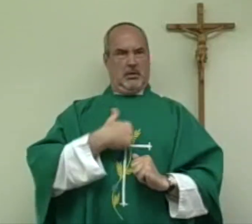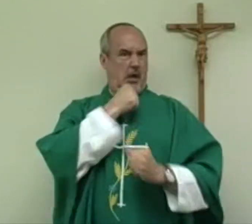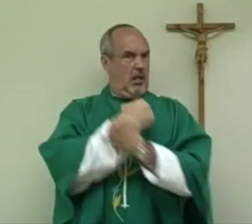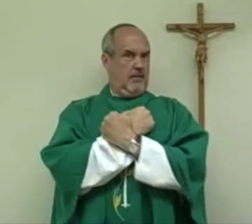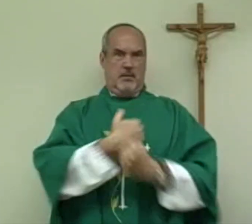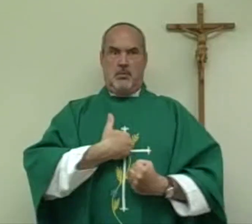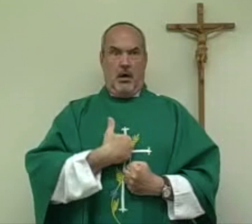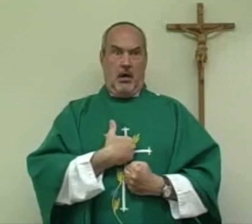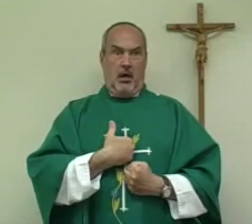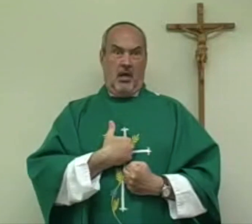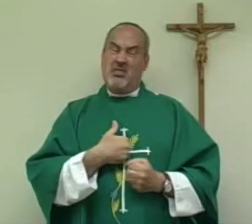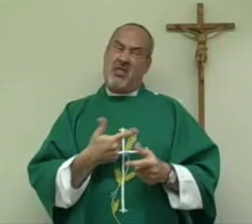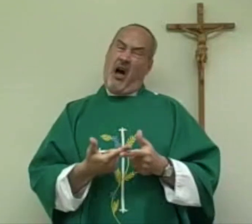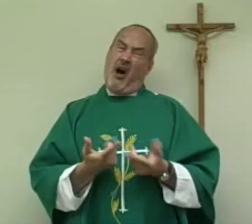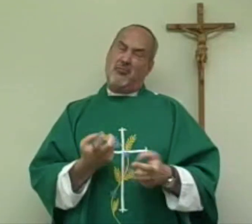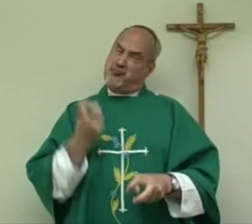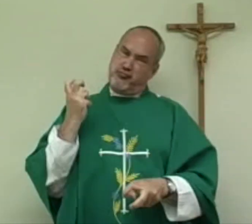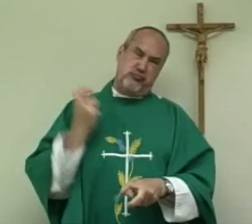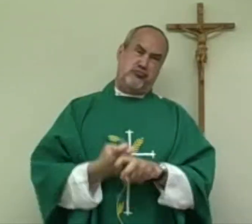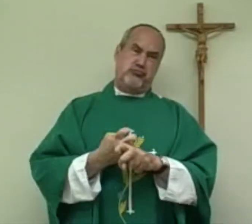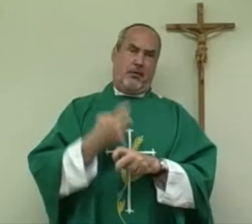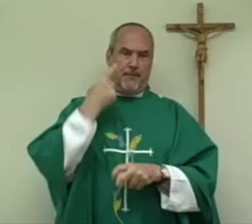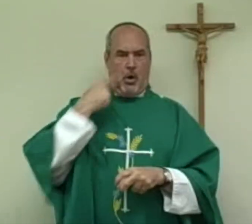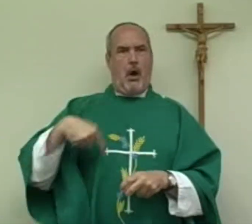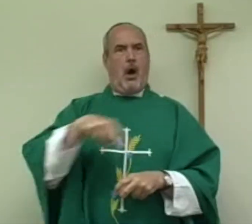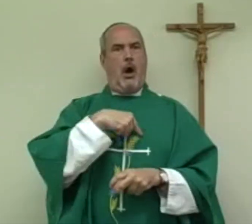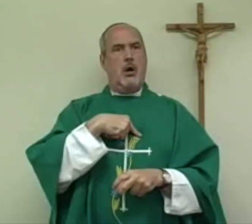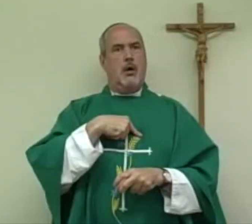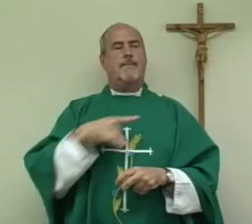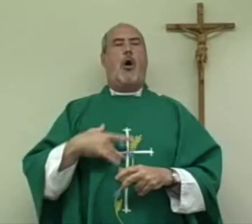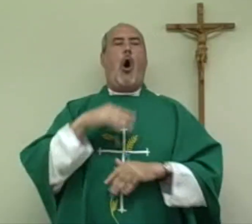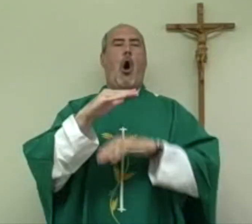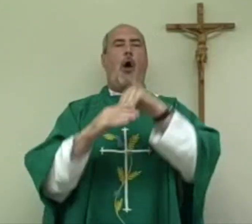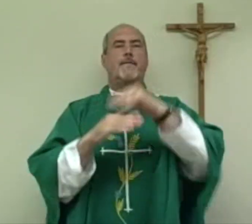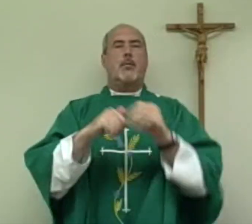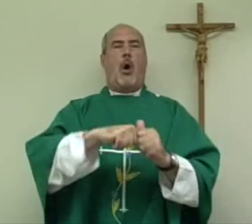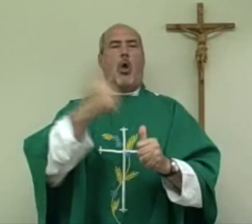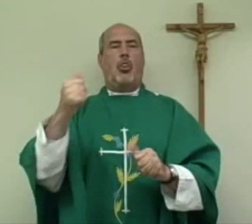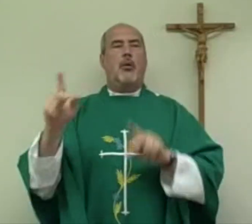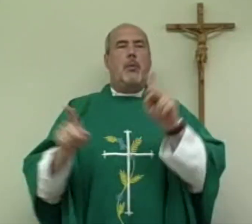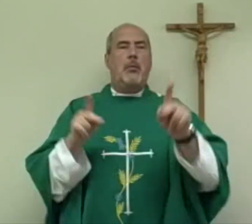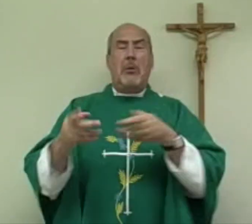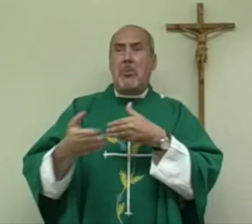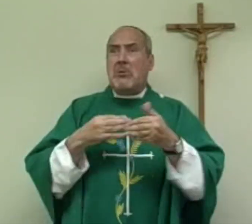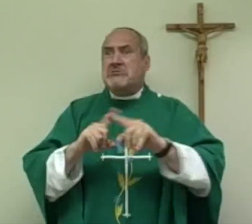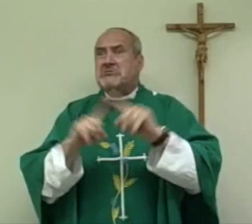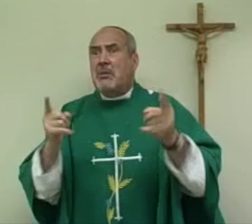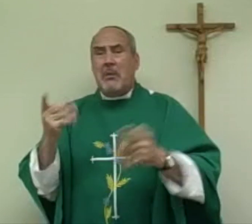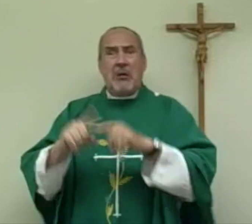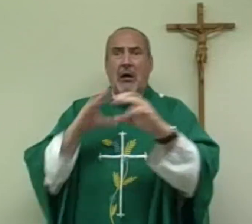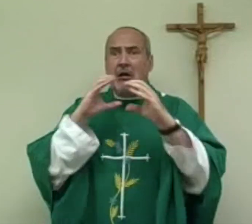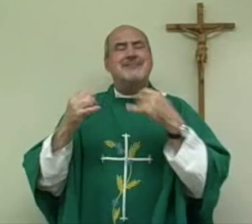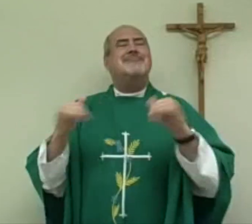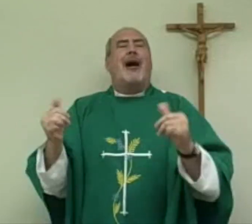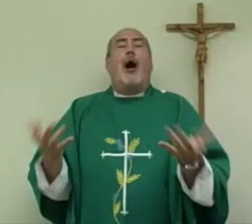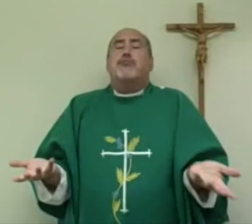somebody else. And when we're not comfortable with ourselves and we don't love ourselves, then it's very difficult for us to love and be comfortable